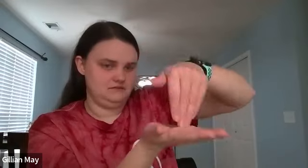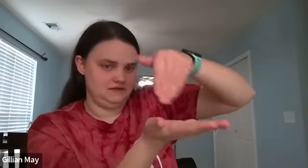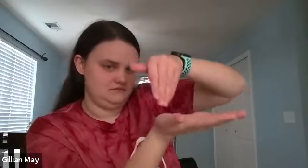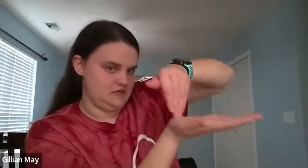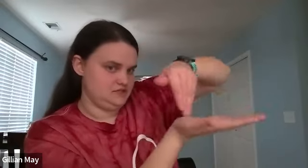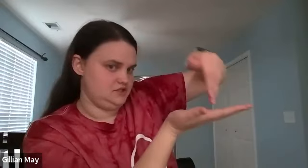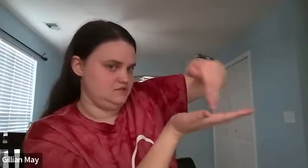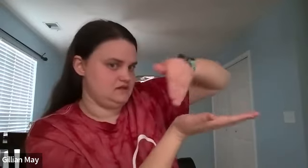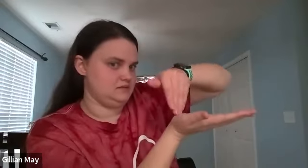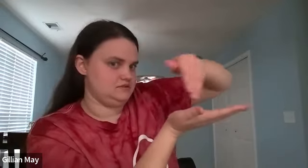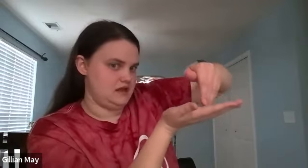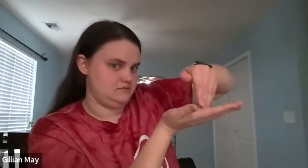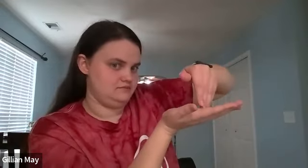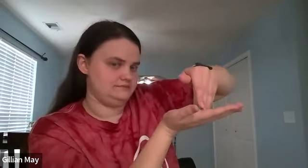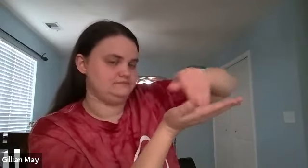million. Make sure you do that double tap.